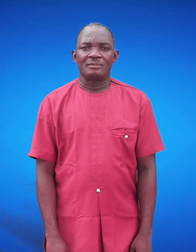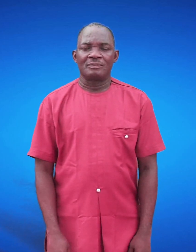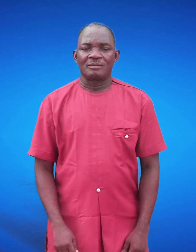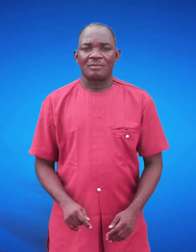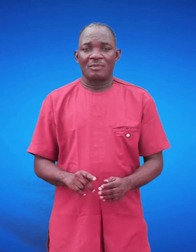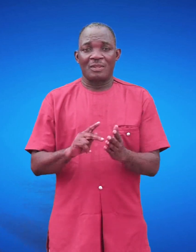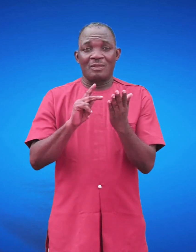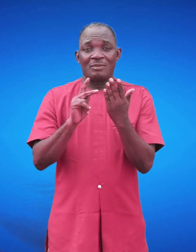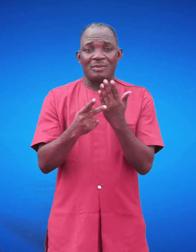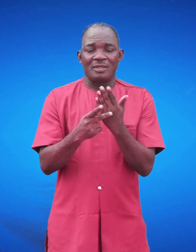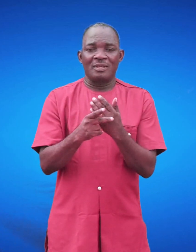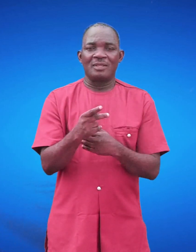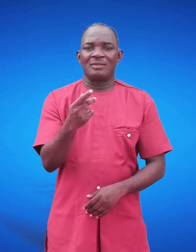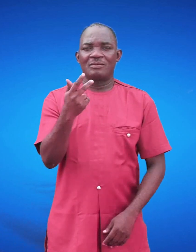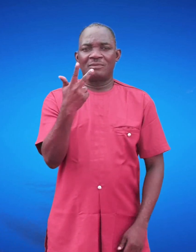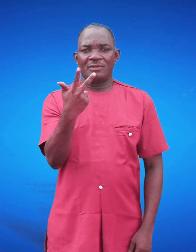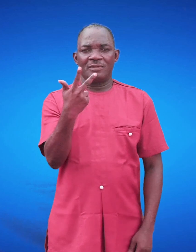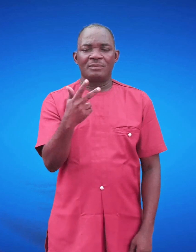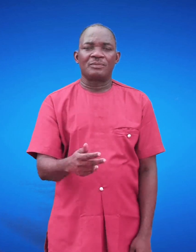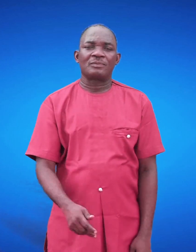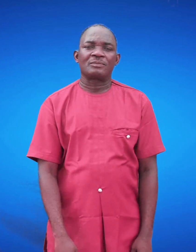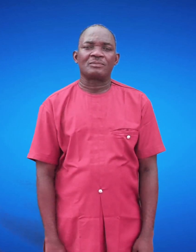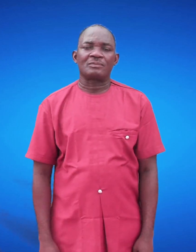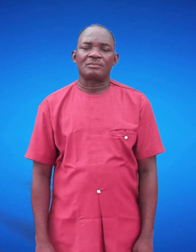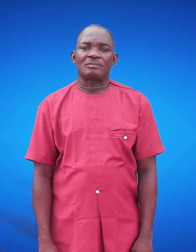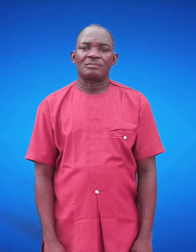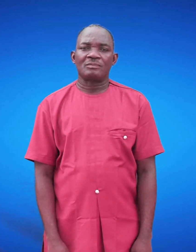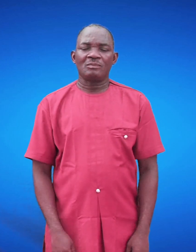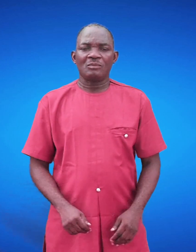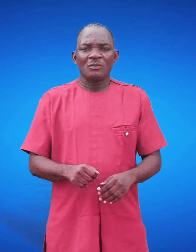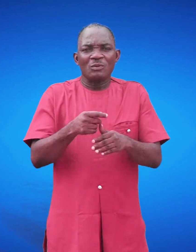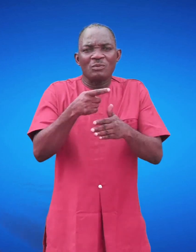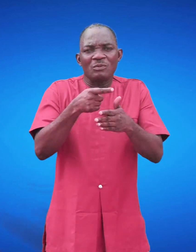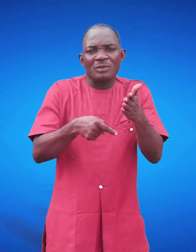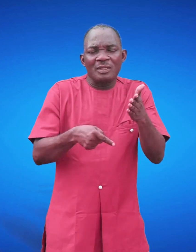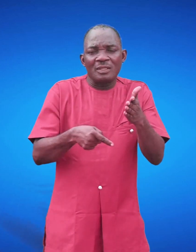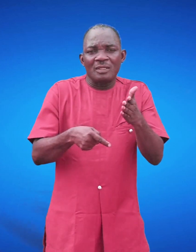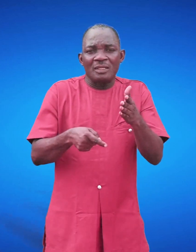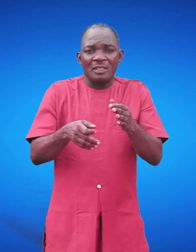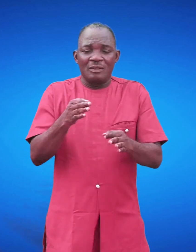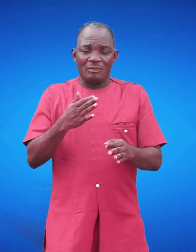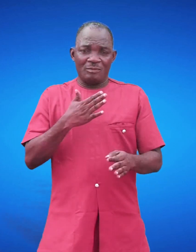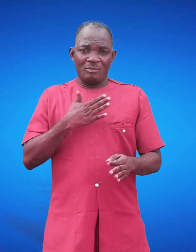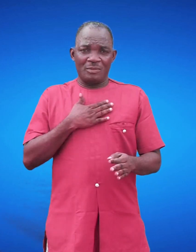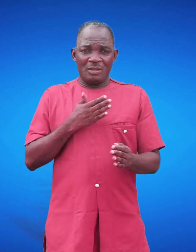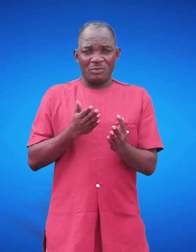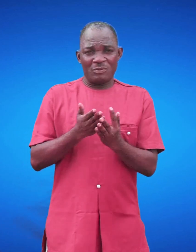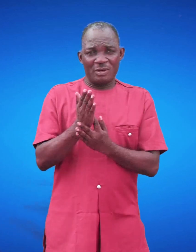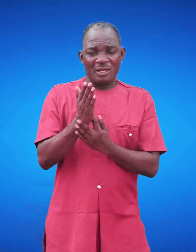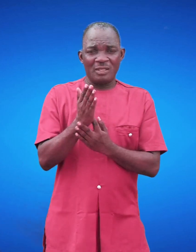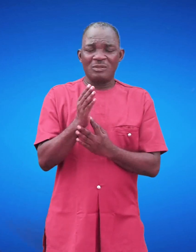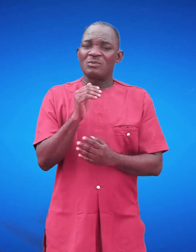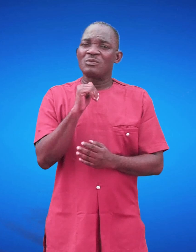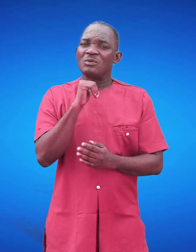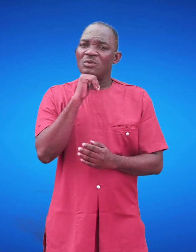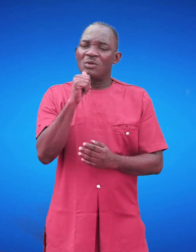Part 3. What if my rights have not been